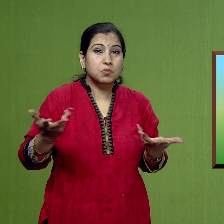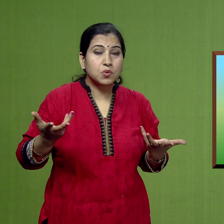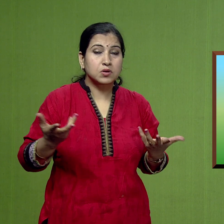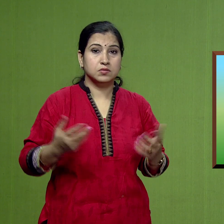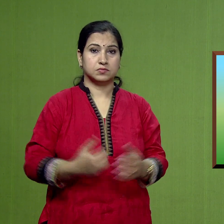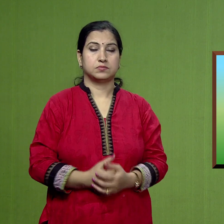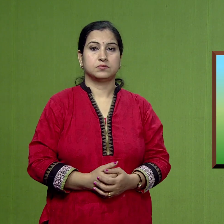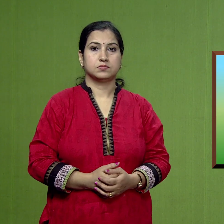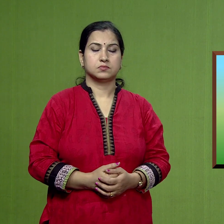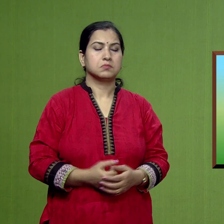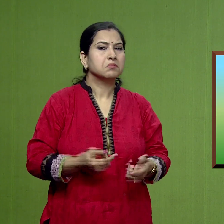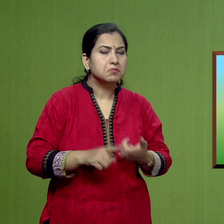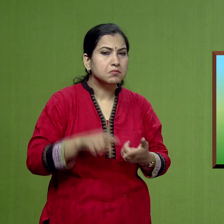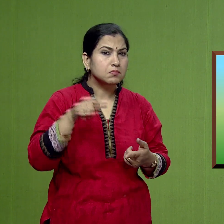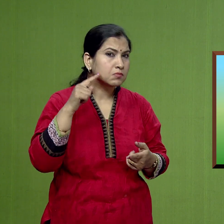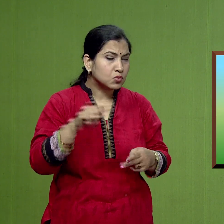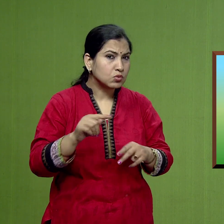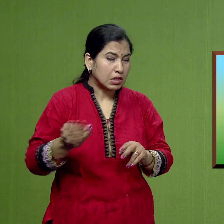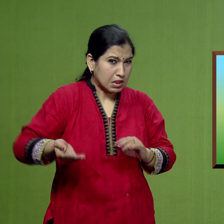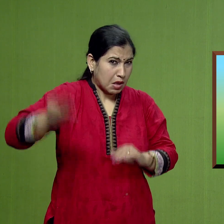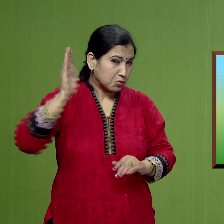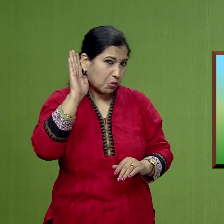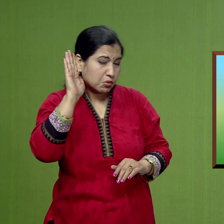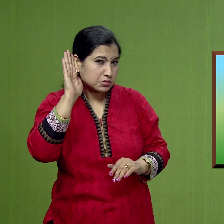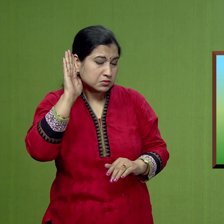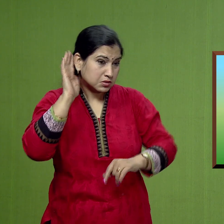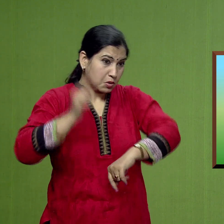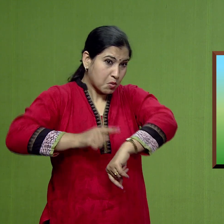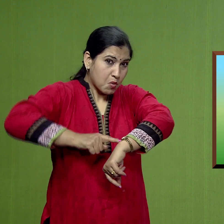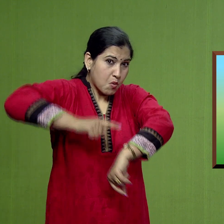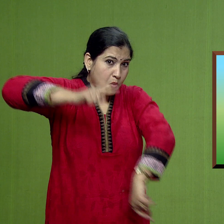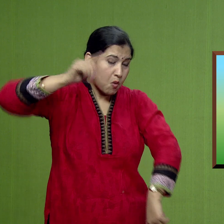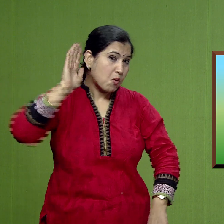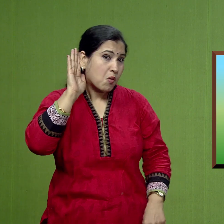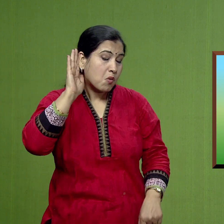What happens when you hear loud noises for a long period of time?